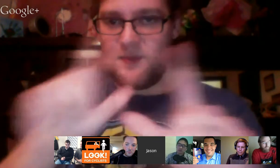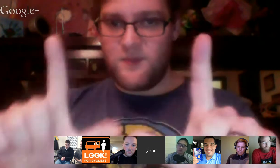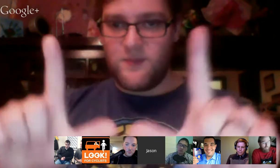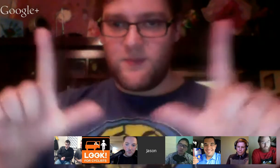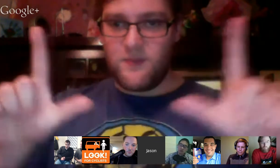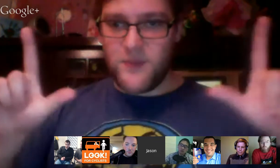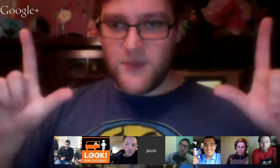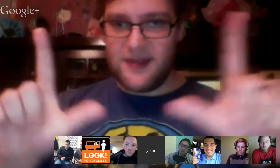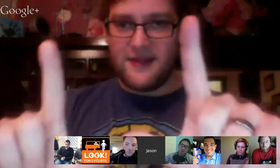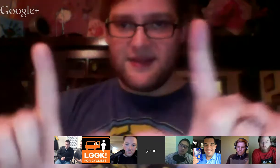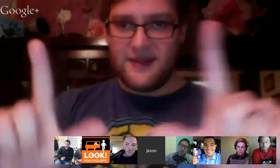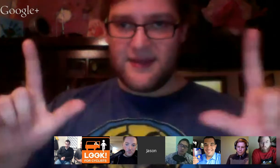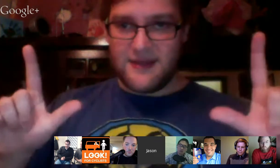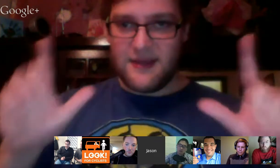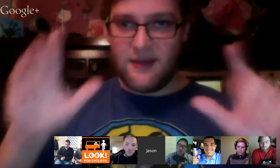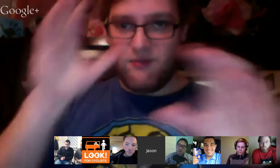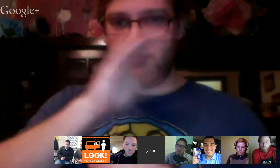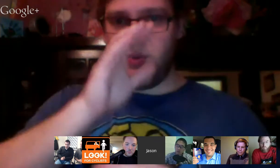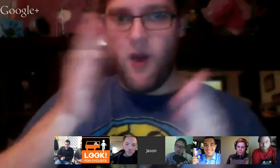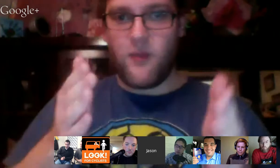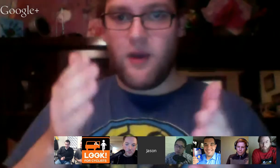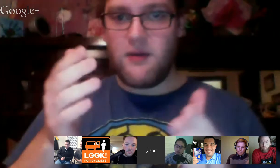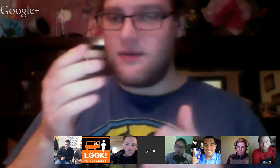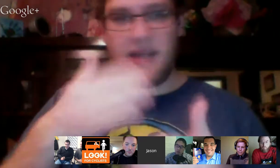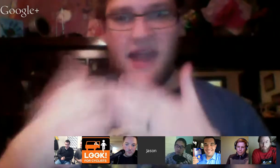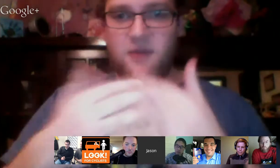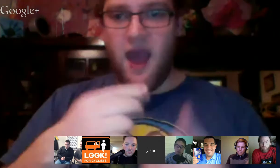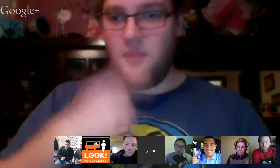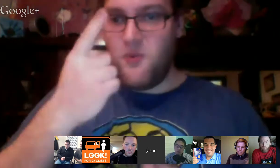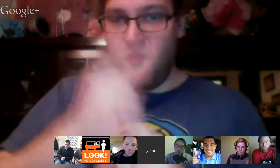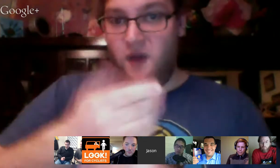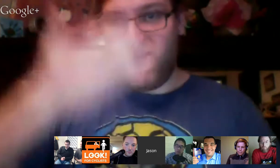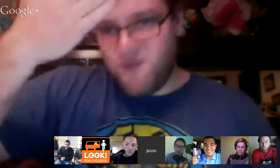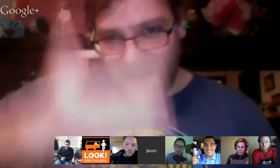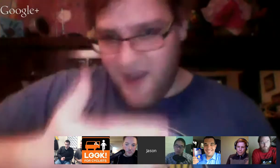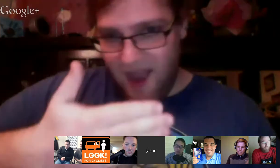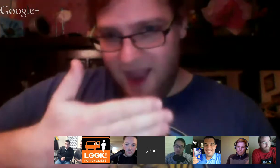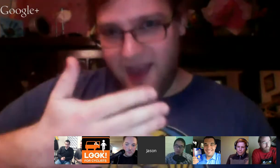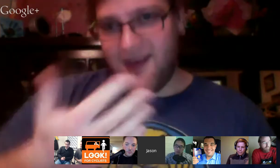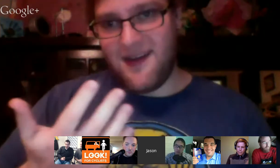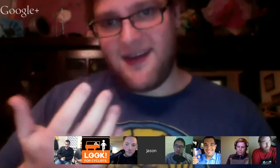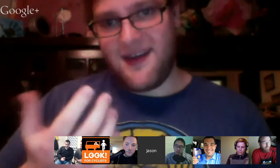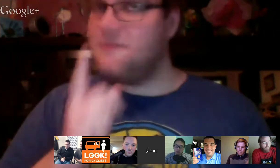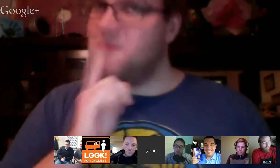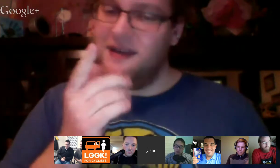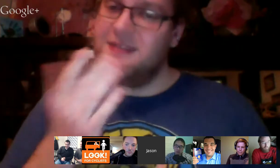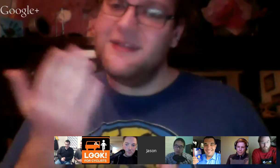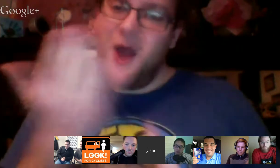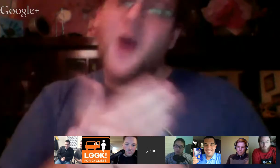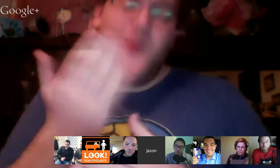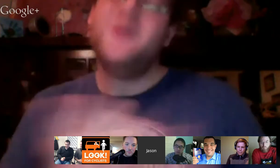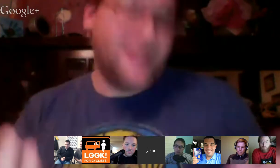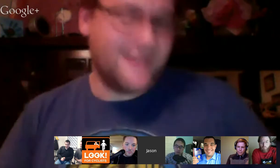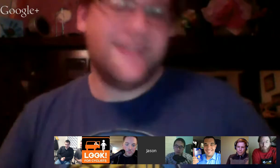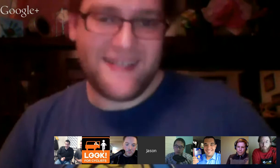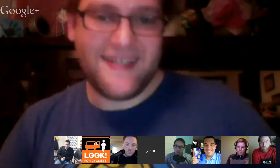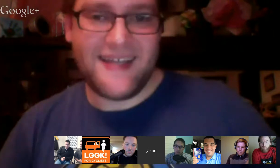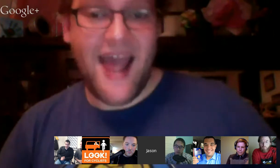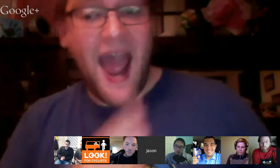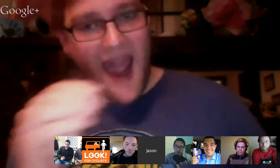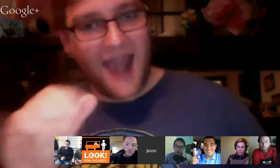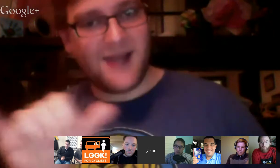in and bring the text a little bit closer so I can see it, even though I'm right in front of it.